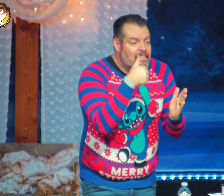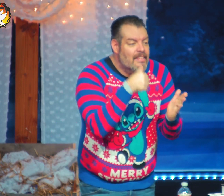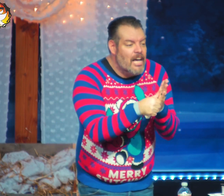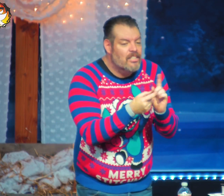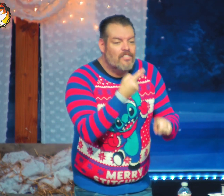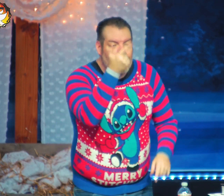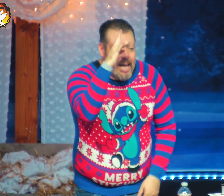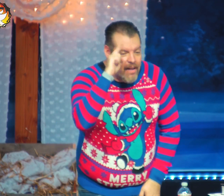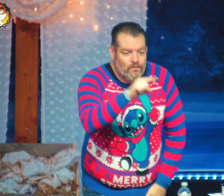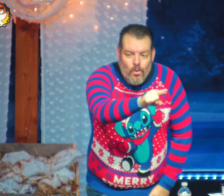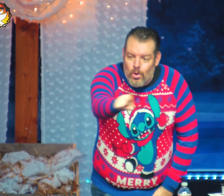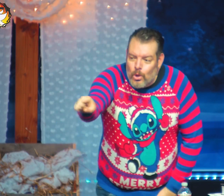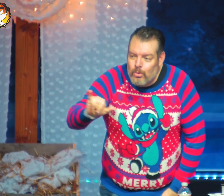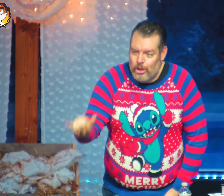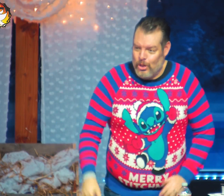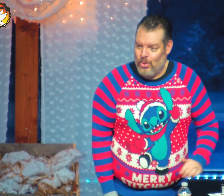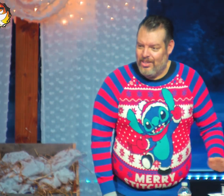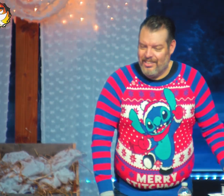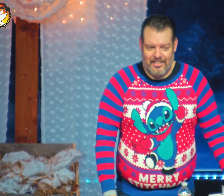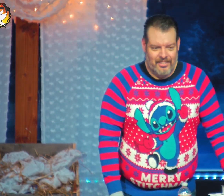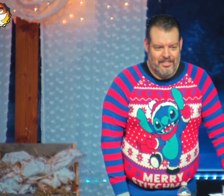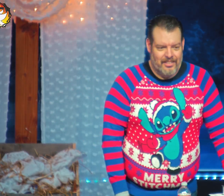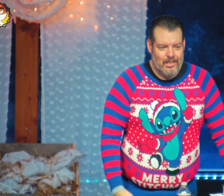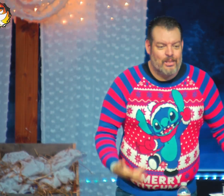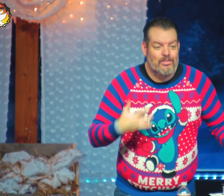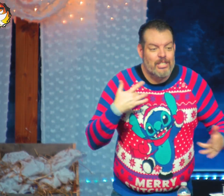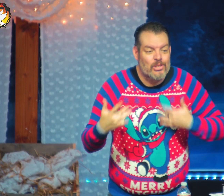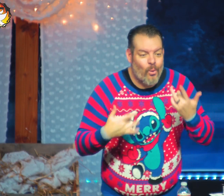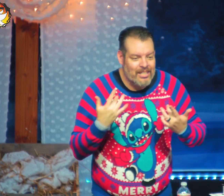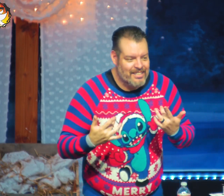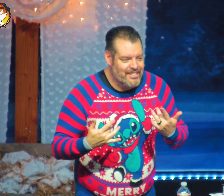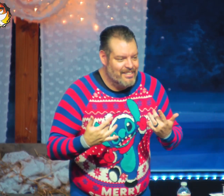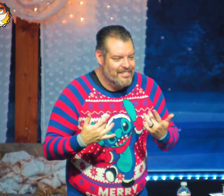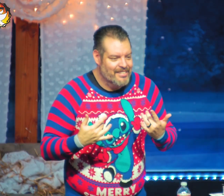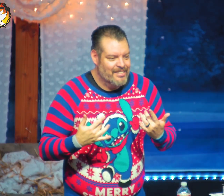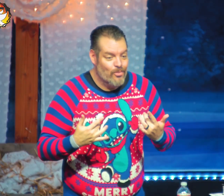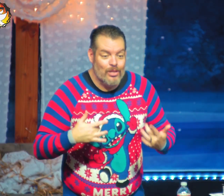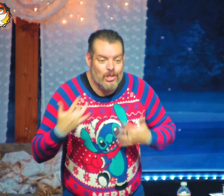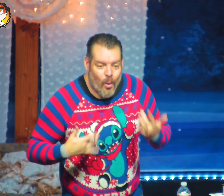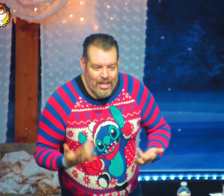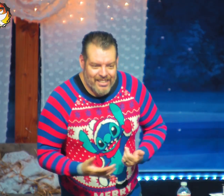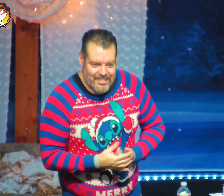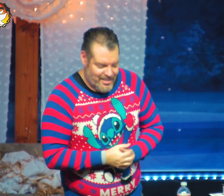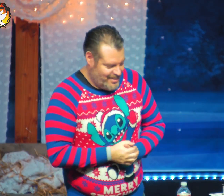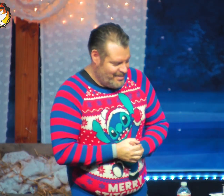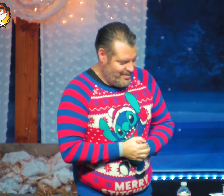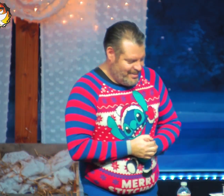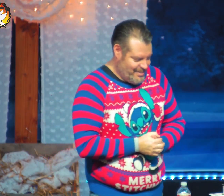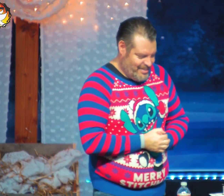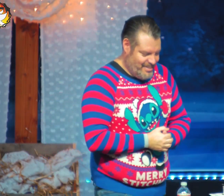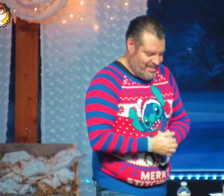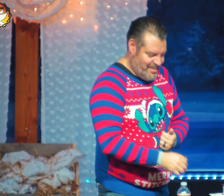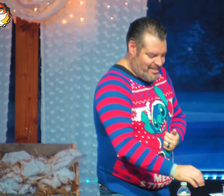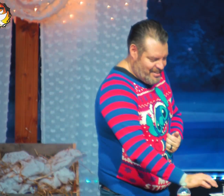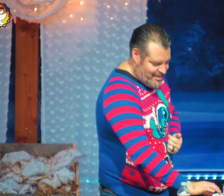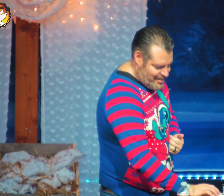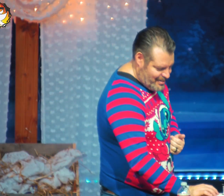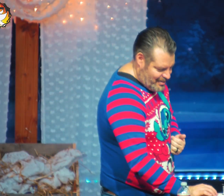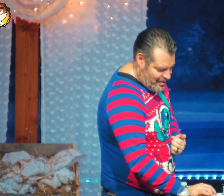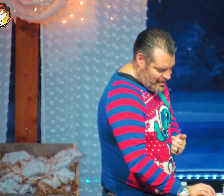Obviously, he was speaking to someone who was anxious and maybe with uneasy feelings. And he said, rejoice. The Lord says